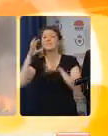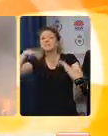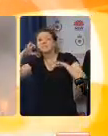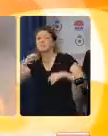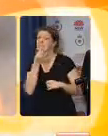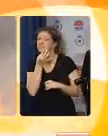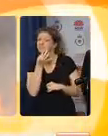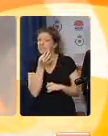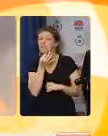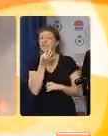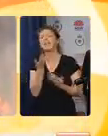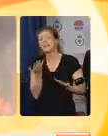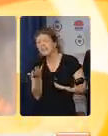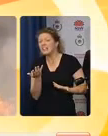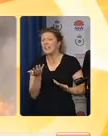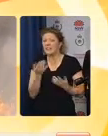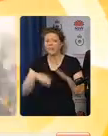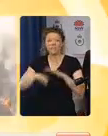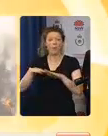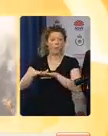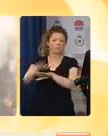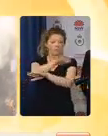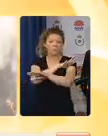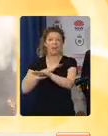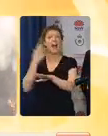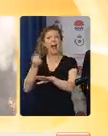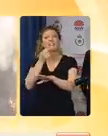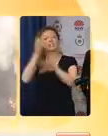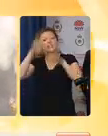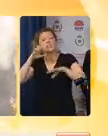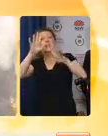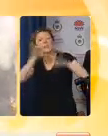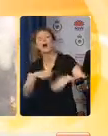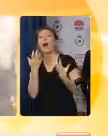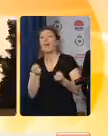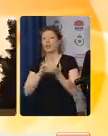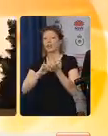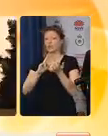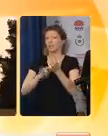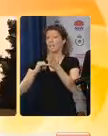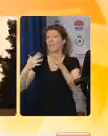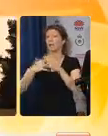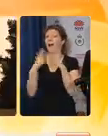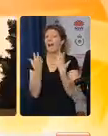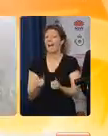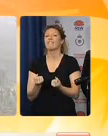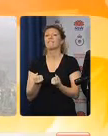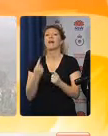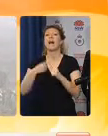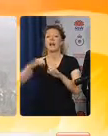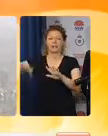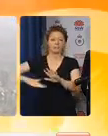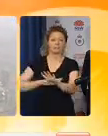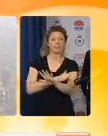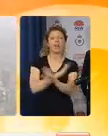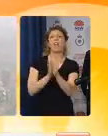showers and a bit of rainfall right across a very large area of New South Wales, and indeed coming into the back end